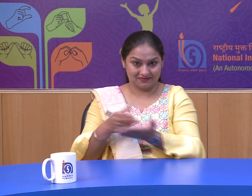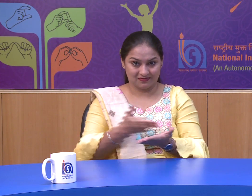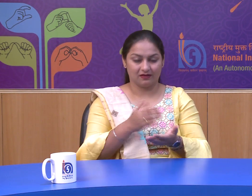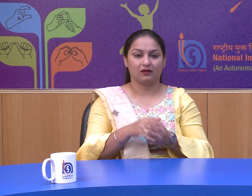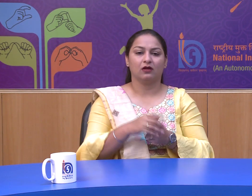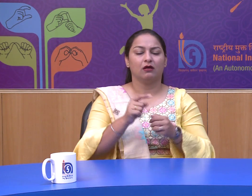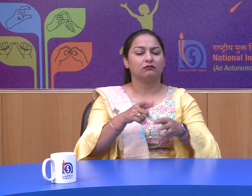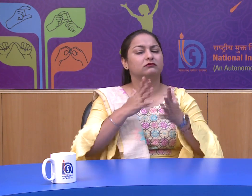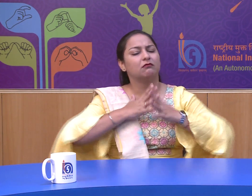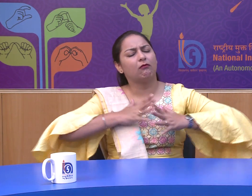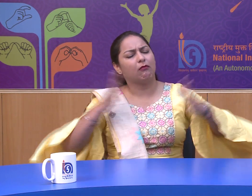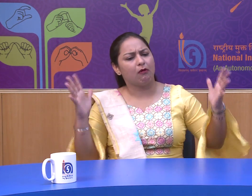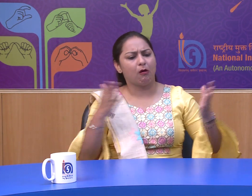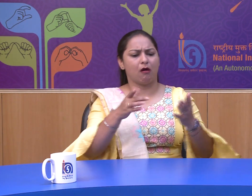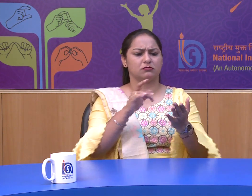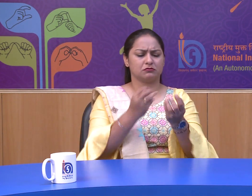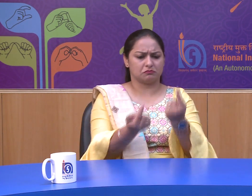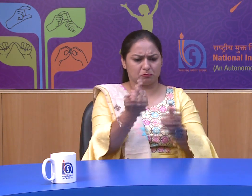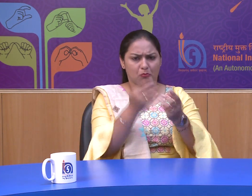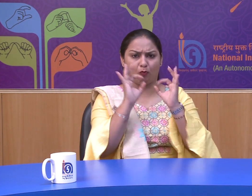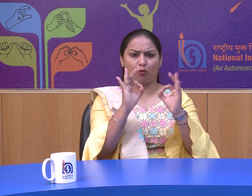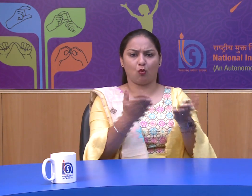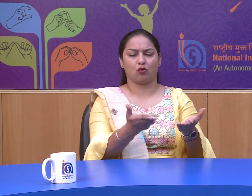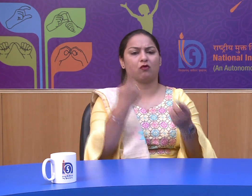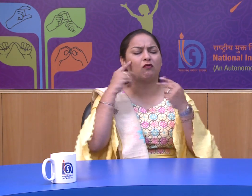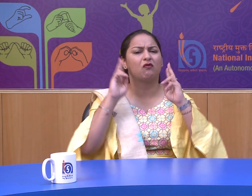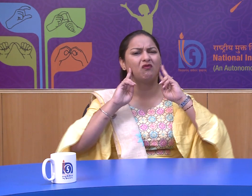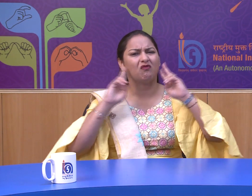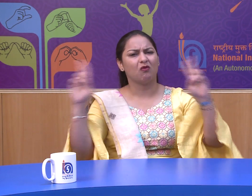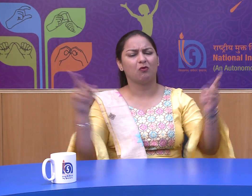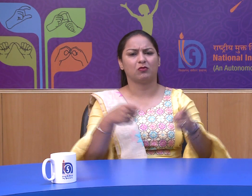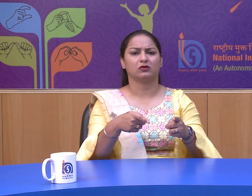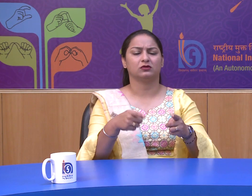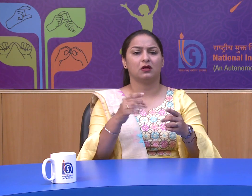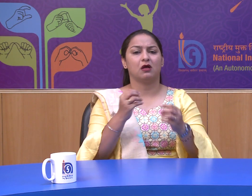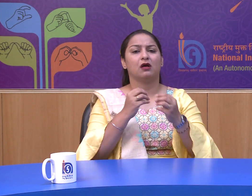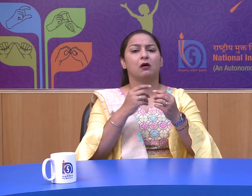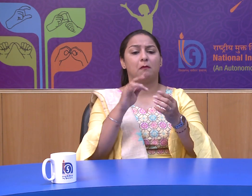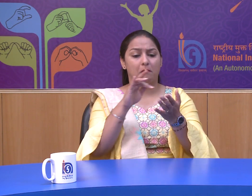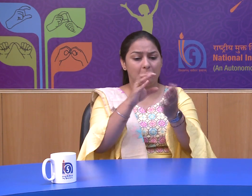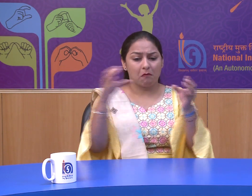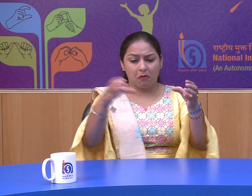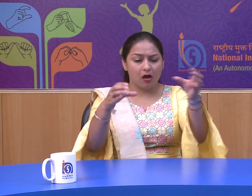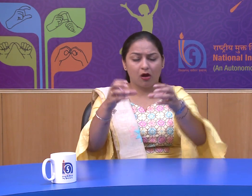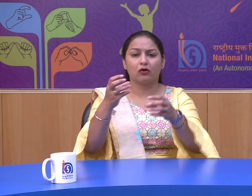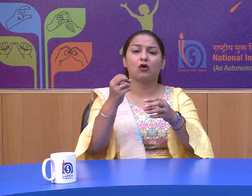most fertile and populous part of the Achaemenid